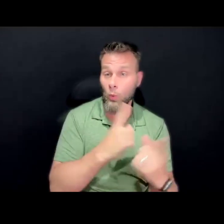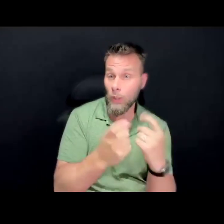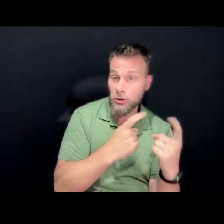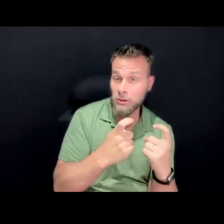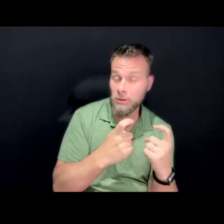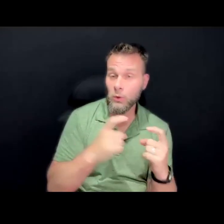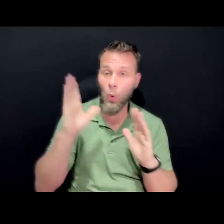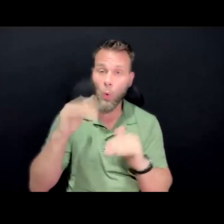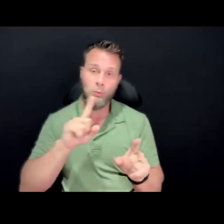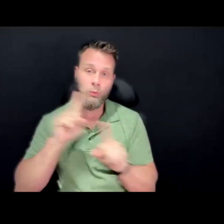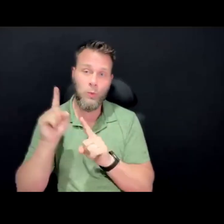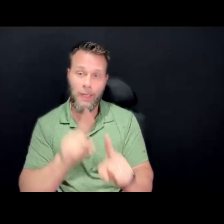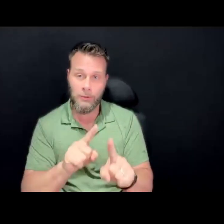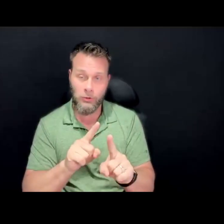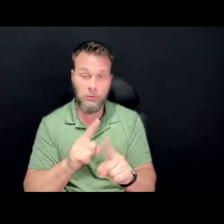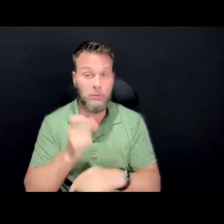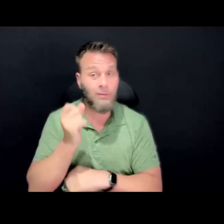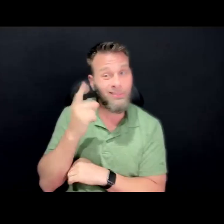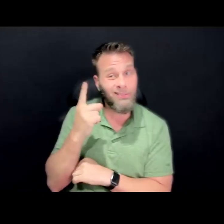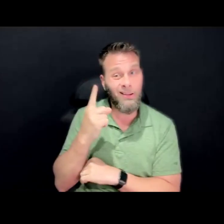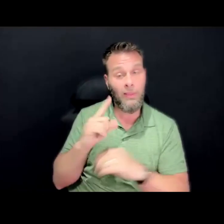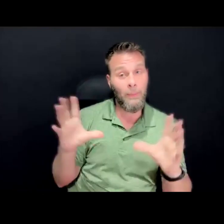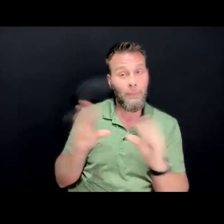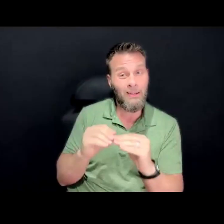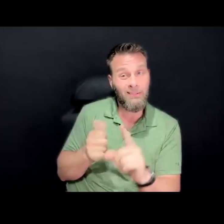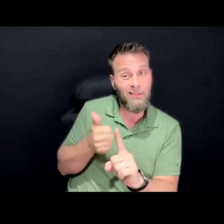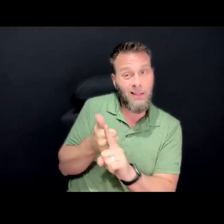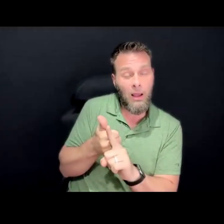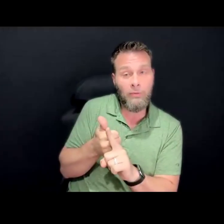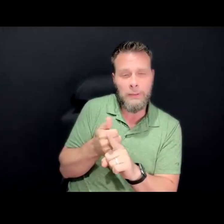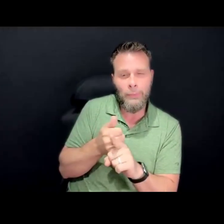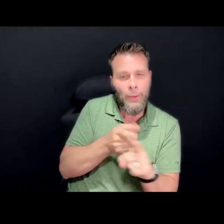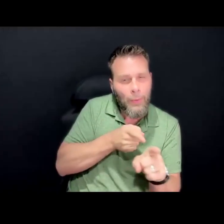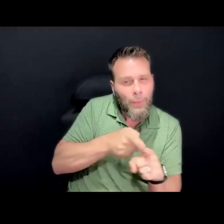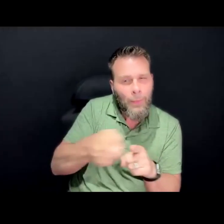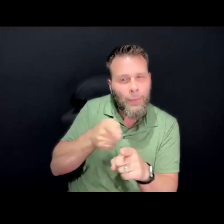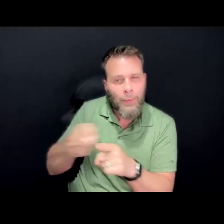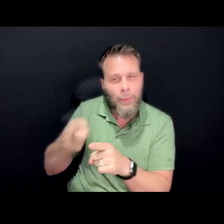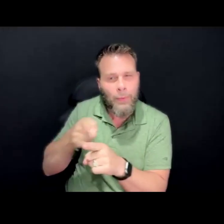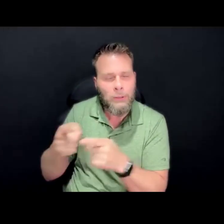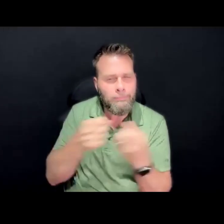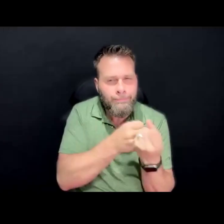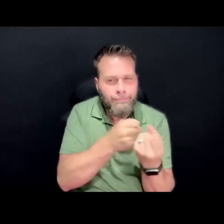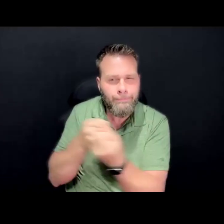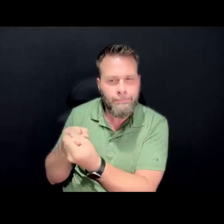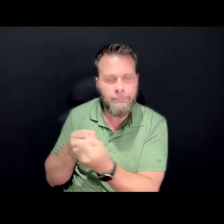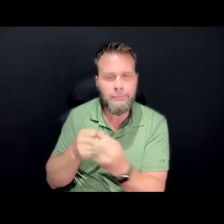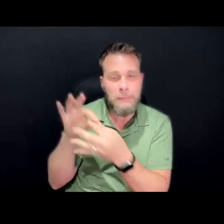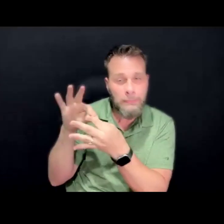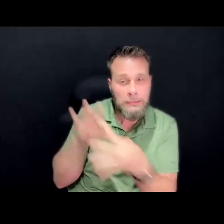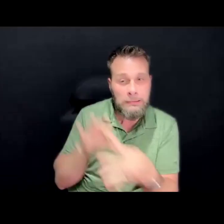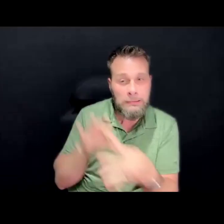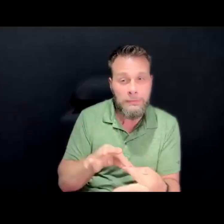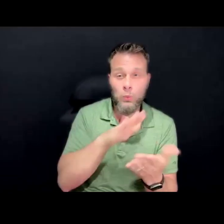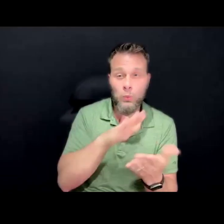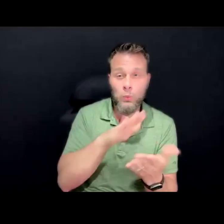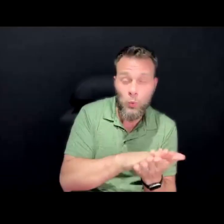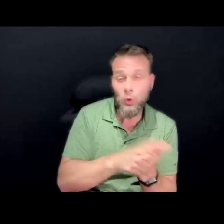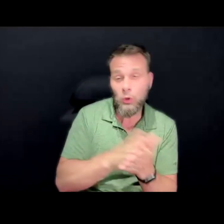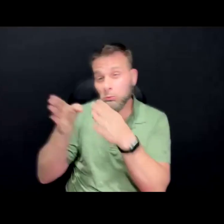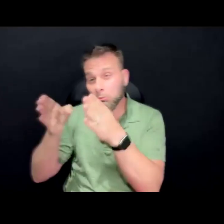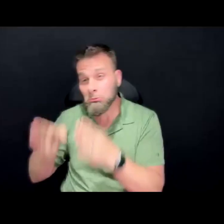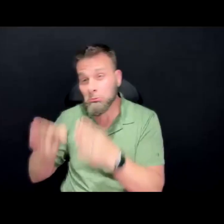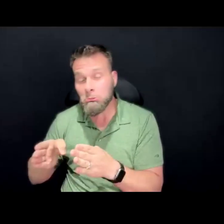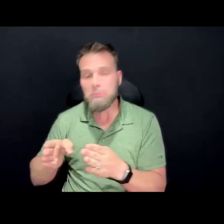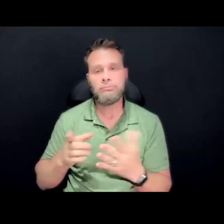that this meeting may not offer individual support about issues related to a specific school or